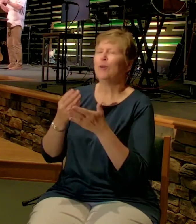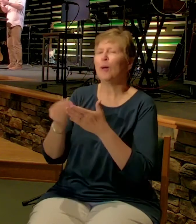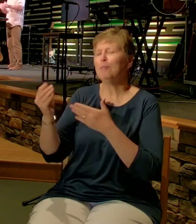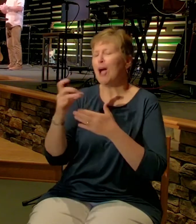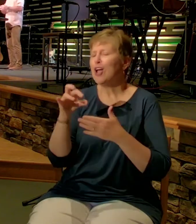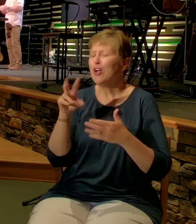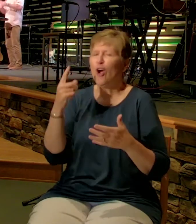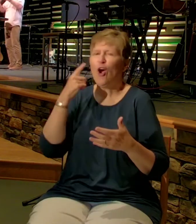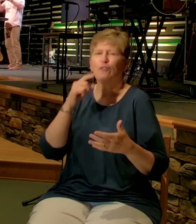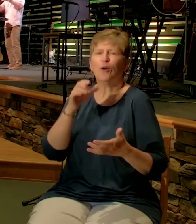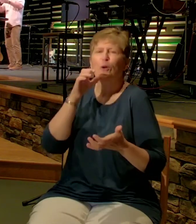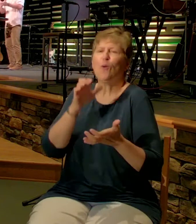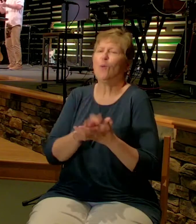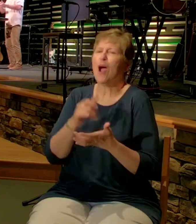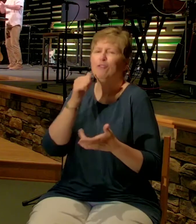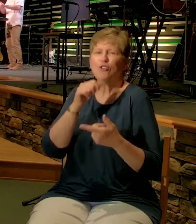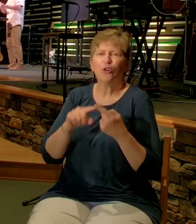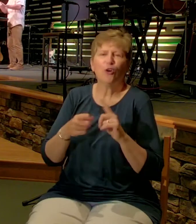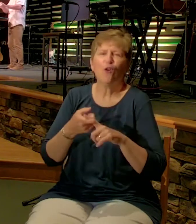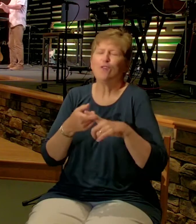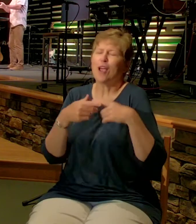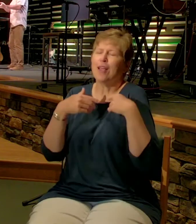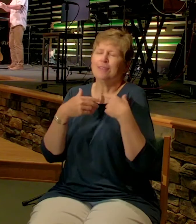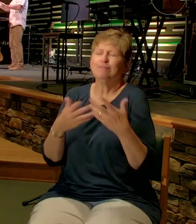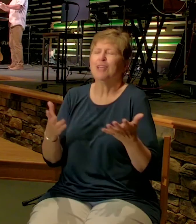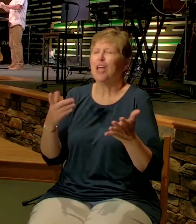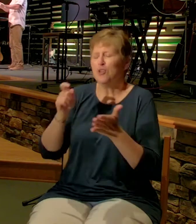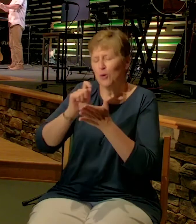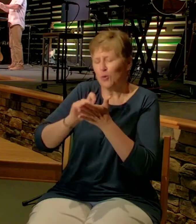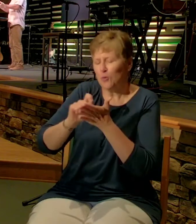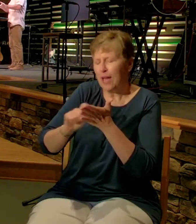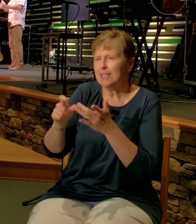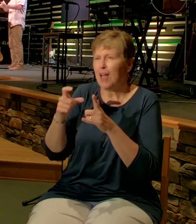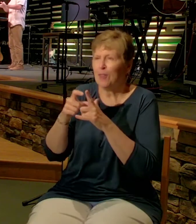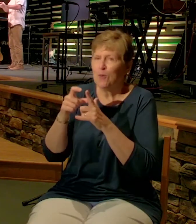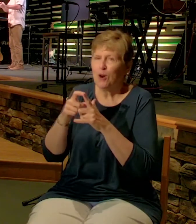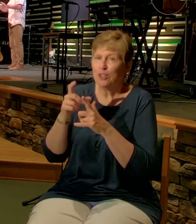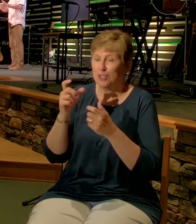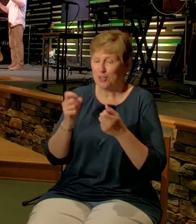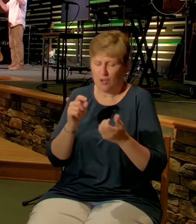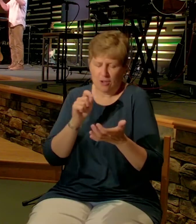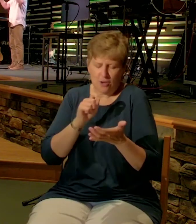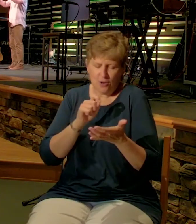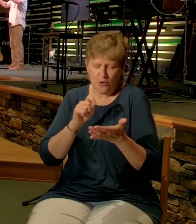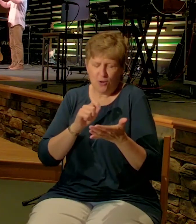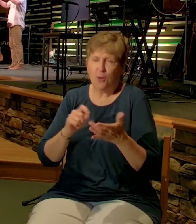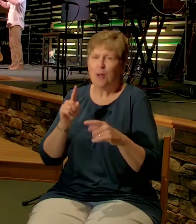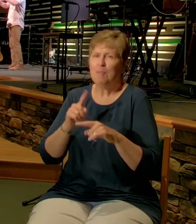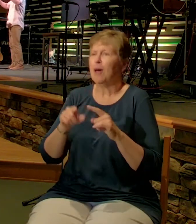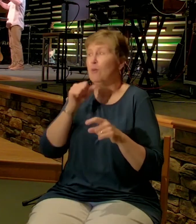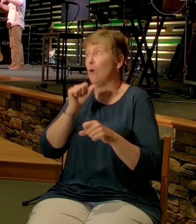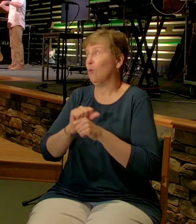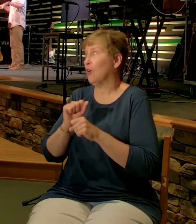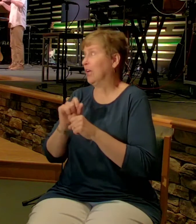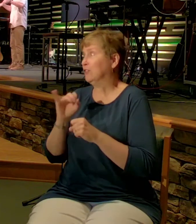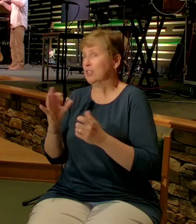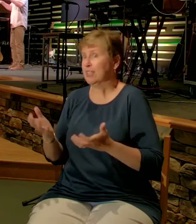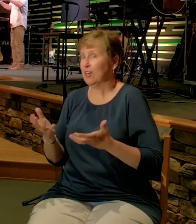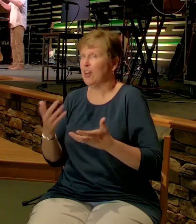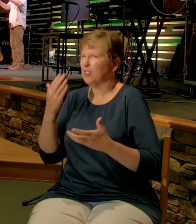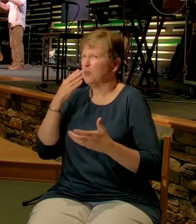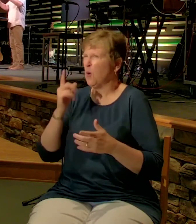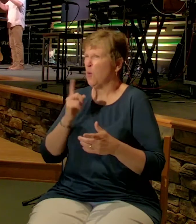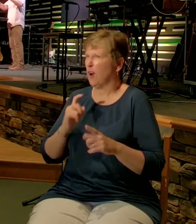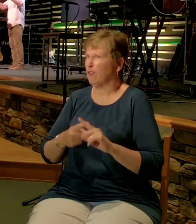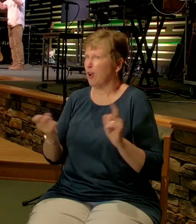your wife or your girlfriend, and you can write these words in the card, but it won't work if she's here right now, because she'll know where you got them from.